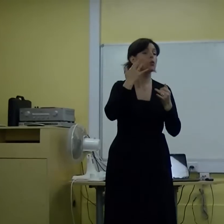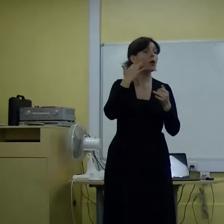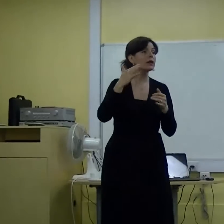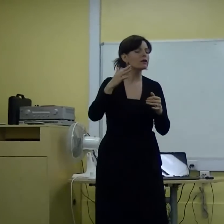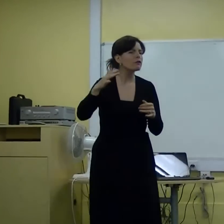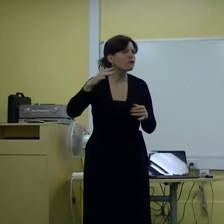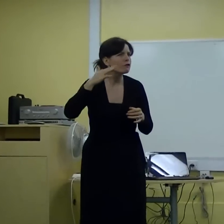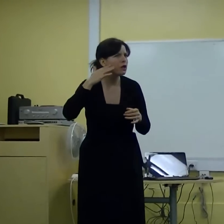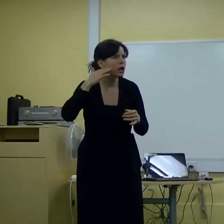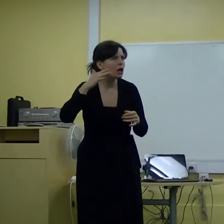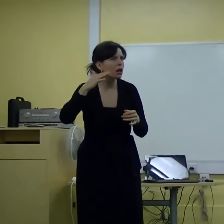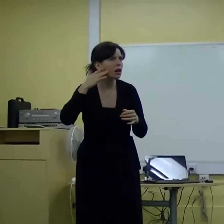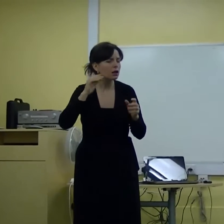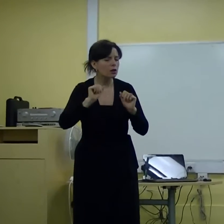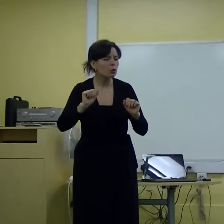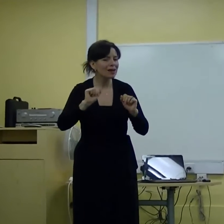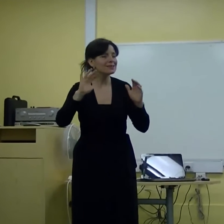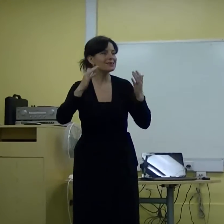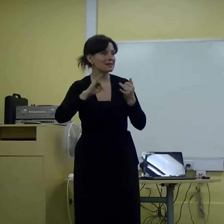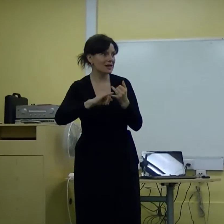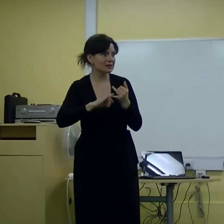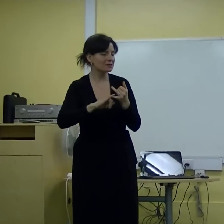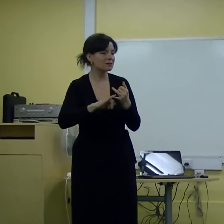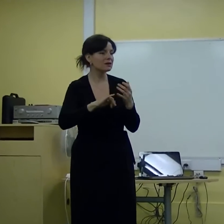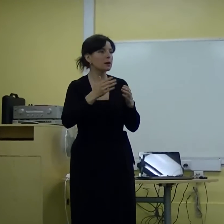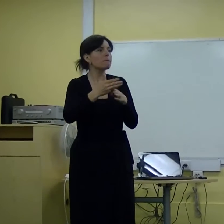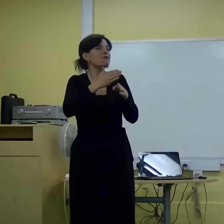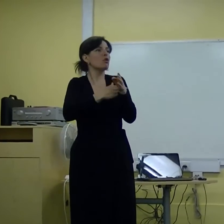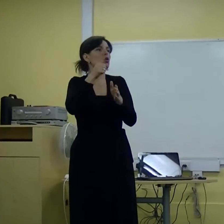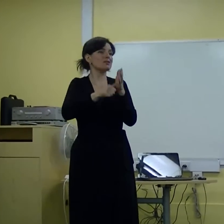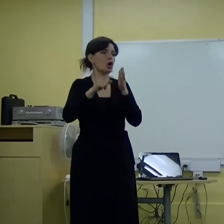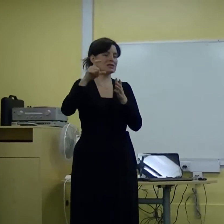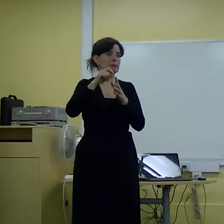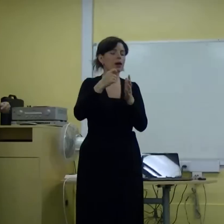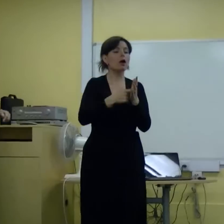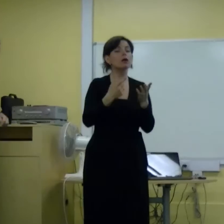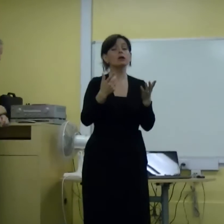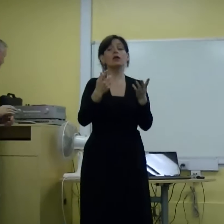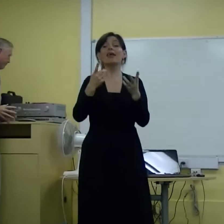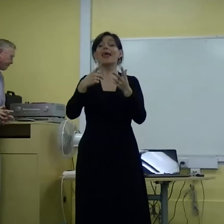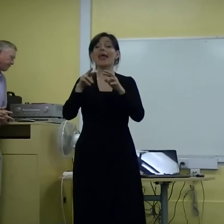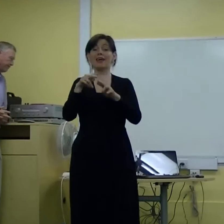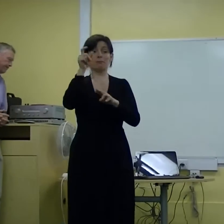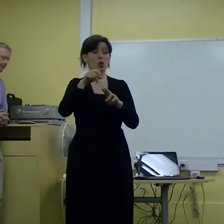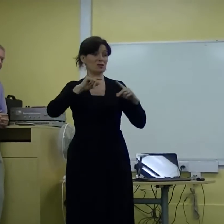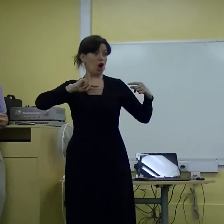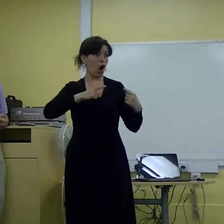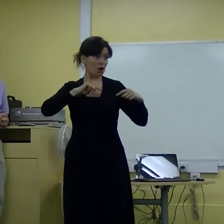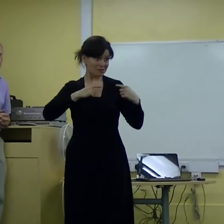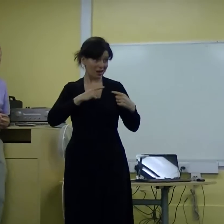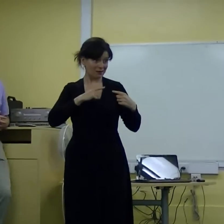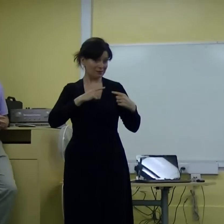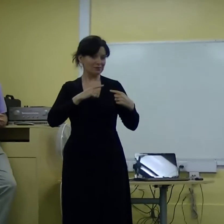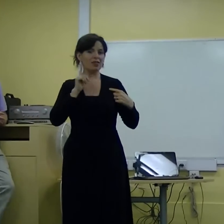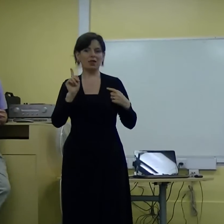Don't wait. Well, whilst you're waiting, because CPR is so important, if they have had a heart attack, if they have had a cardiac arrest, it's